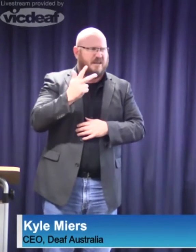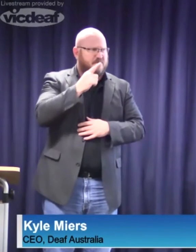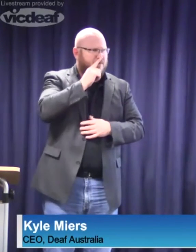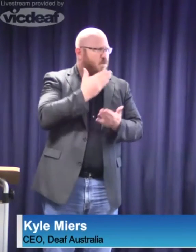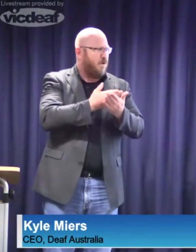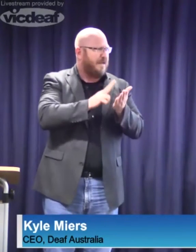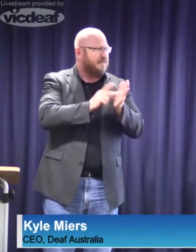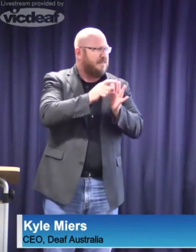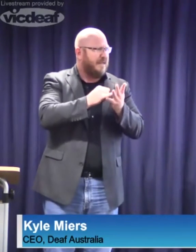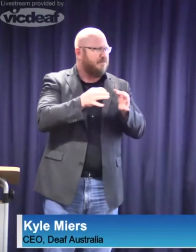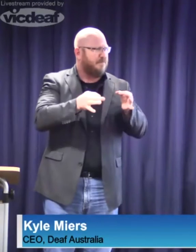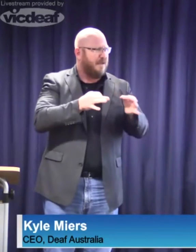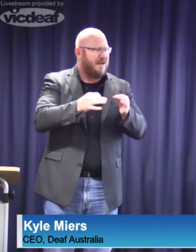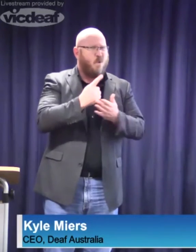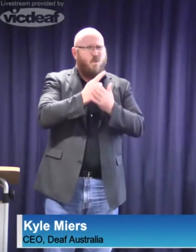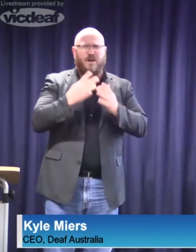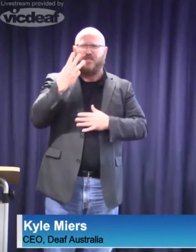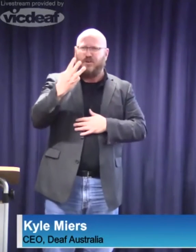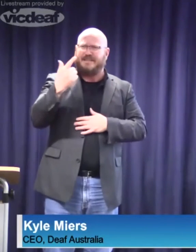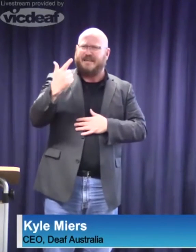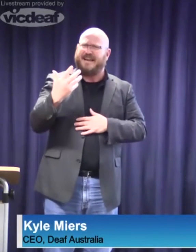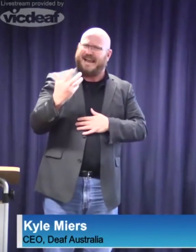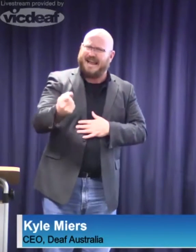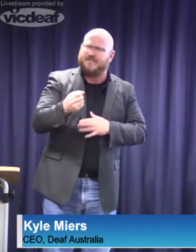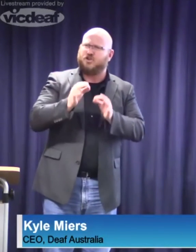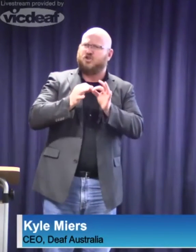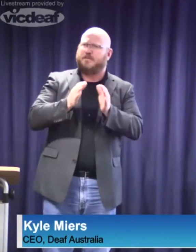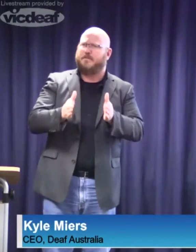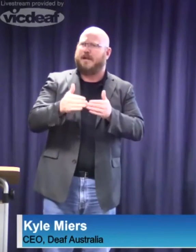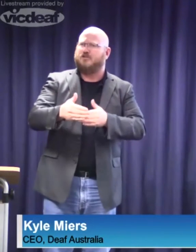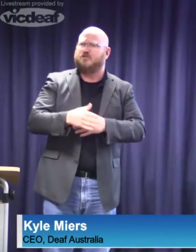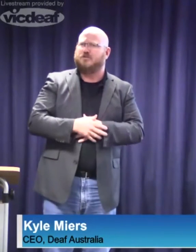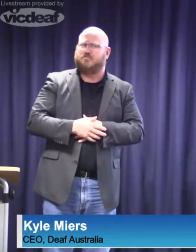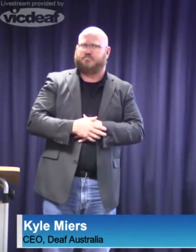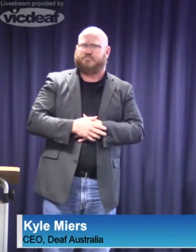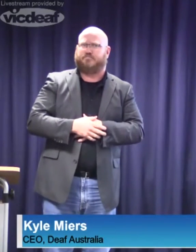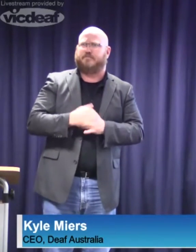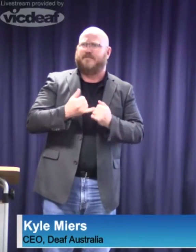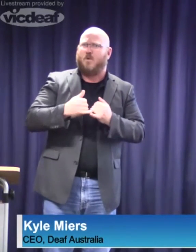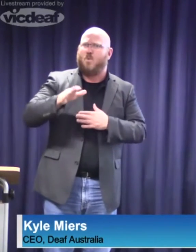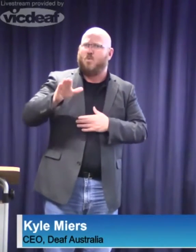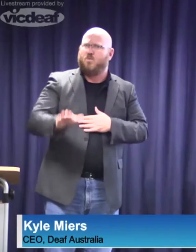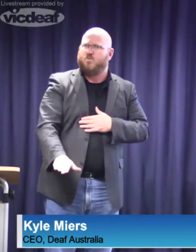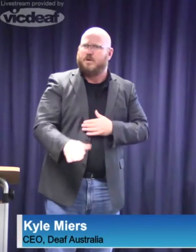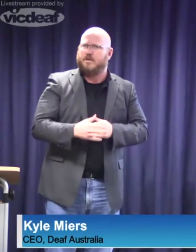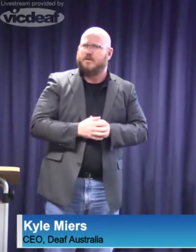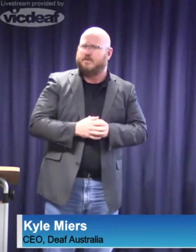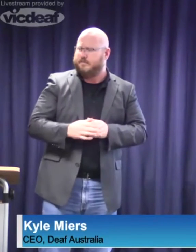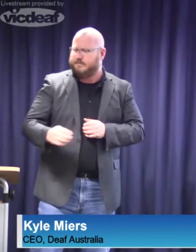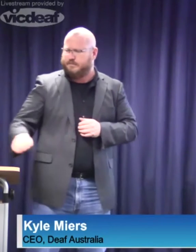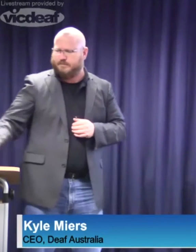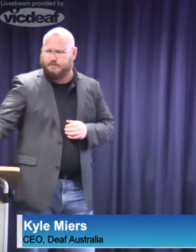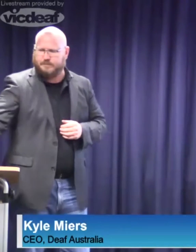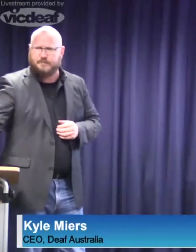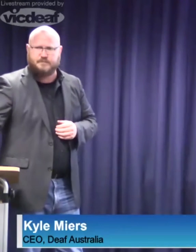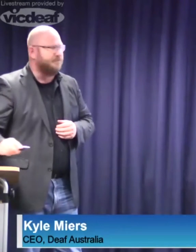it's just not being provided. Deaf people are being excluded to accessing this information. Now, only out